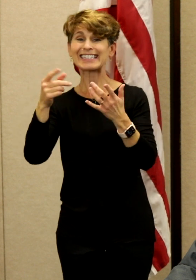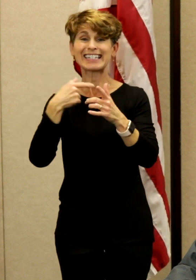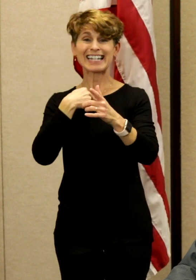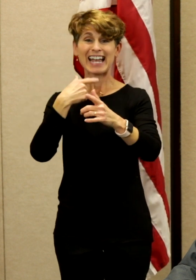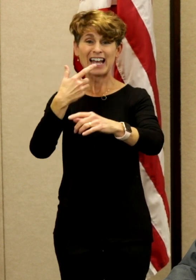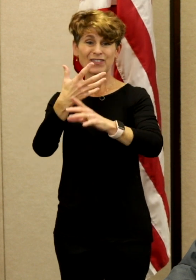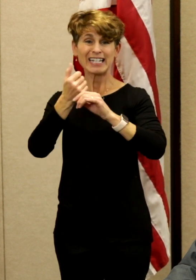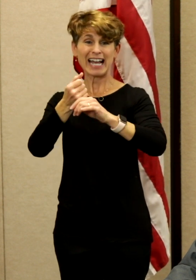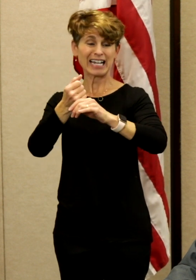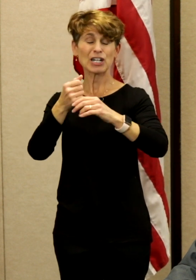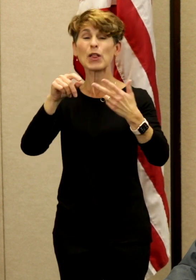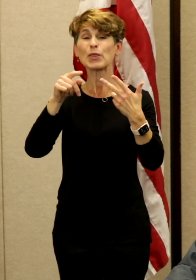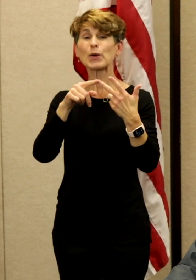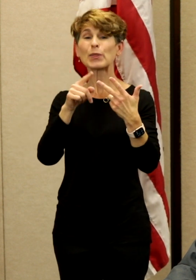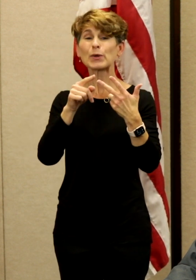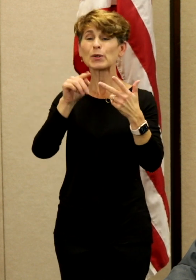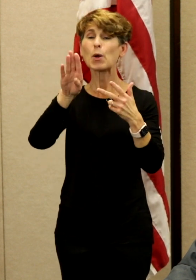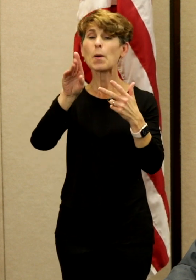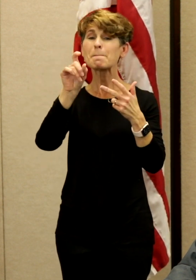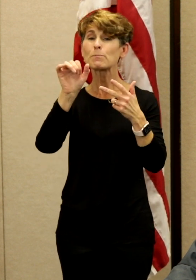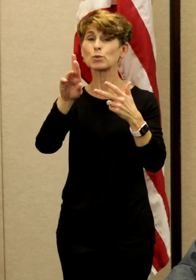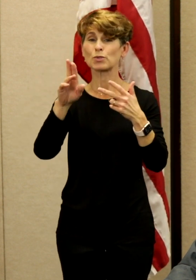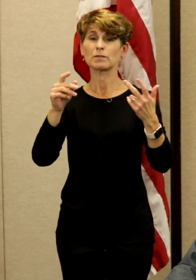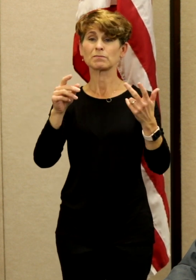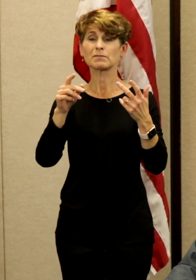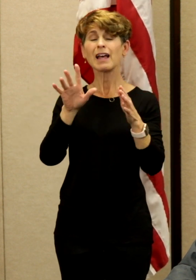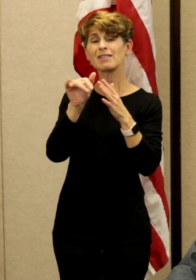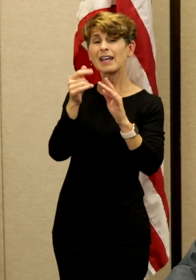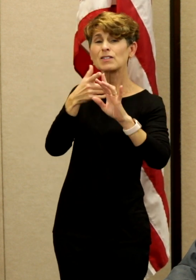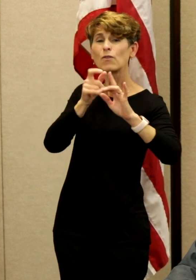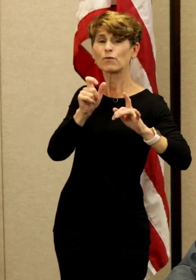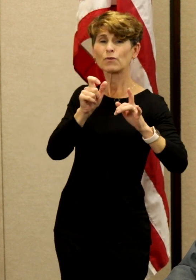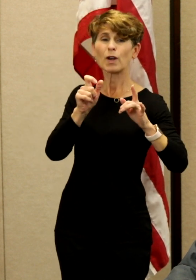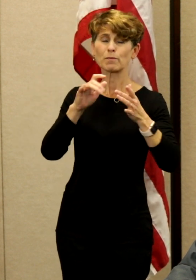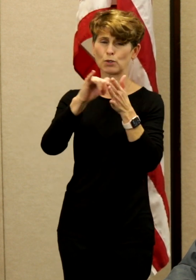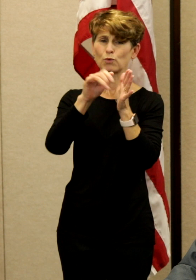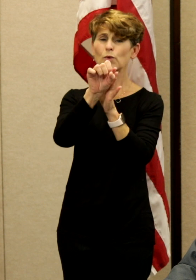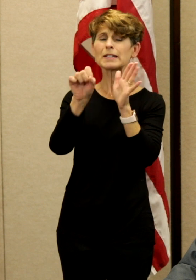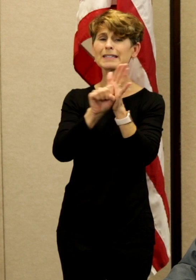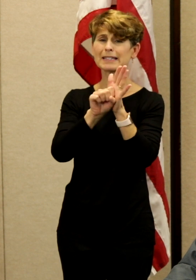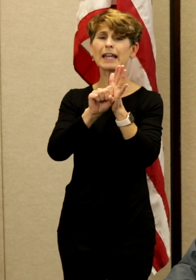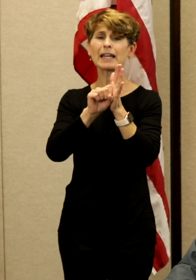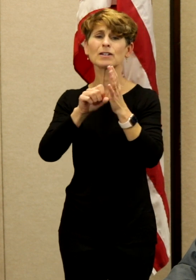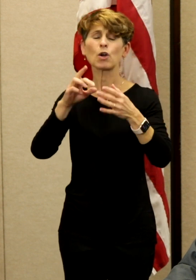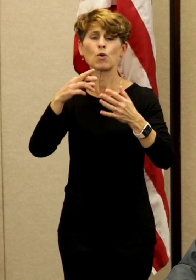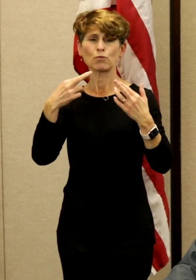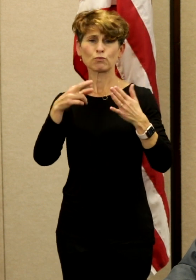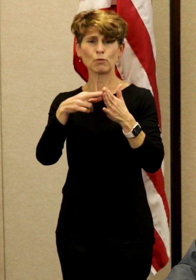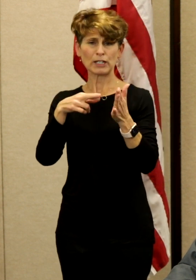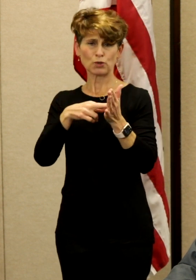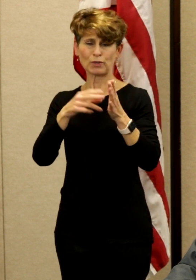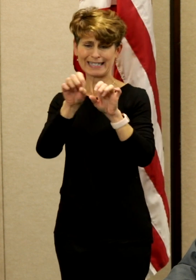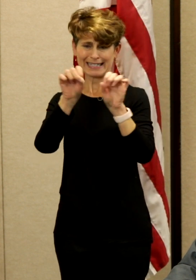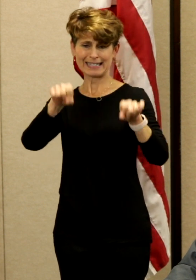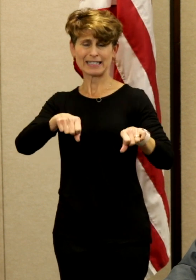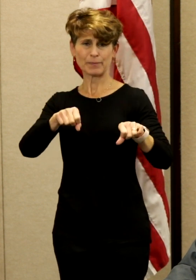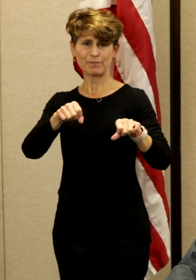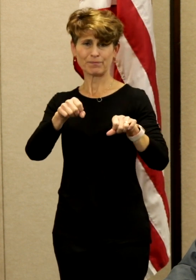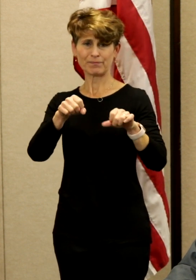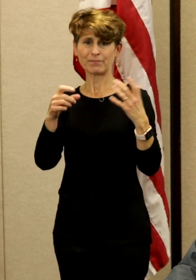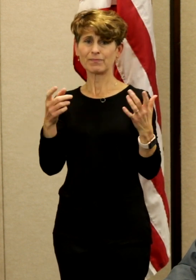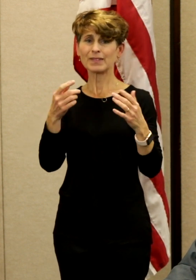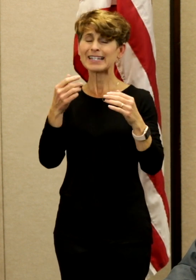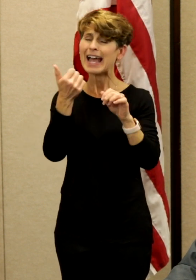or booster shot, according to the New York State Immunization Registry System. At this point, everyone